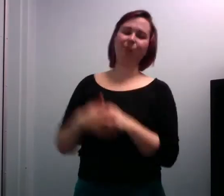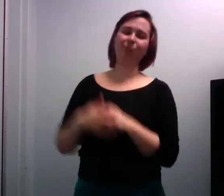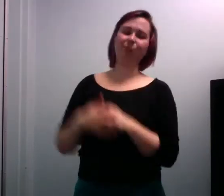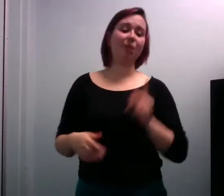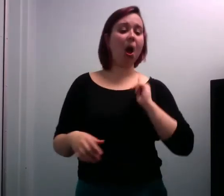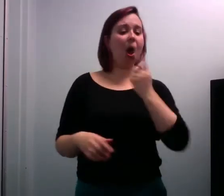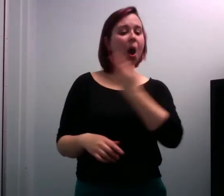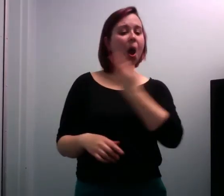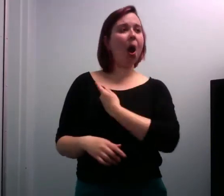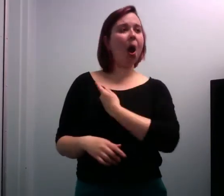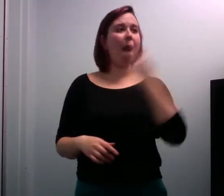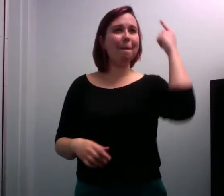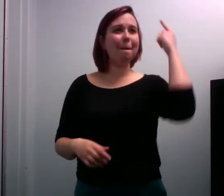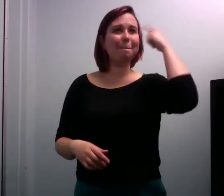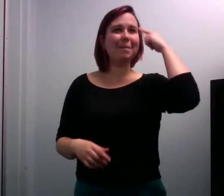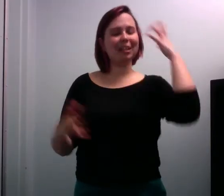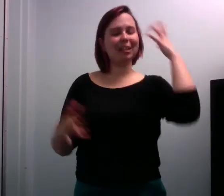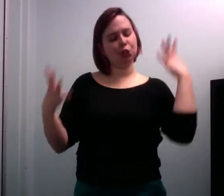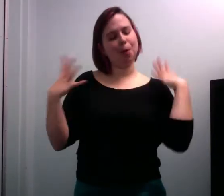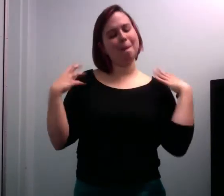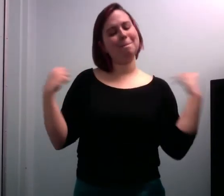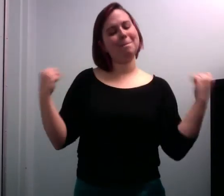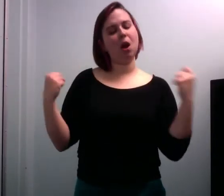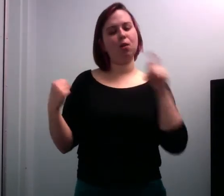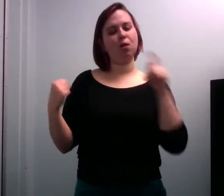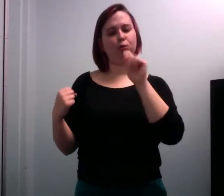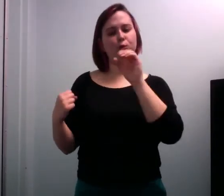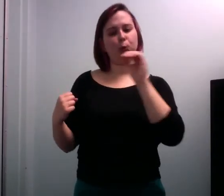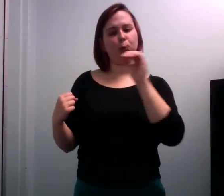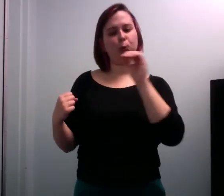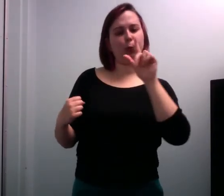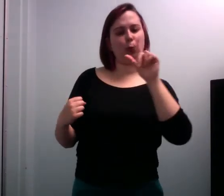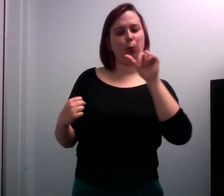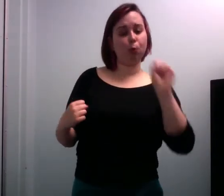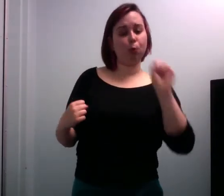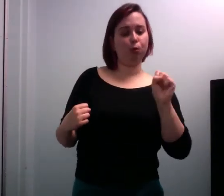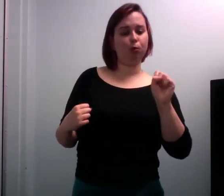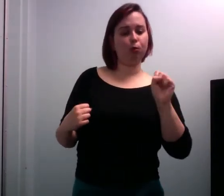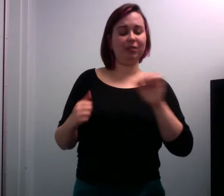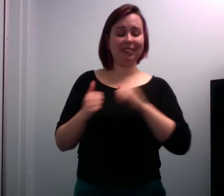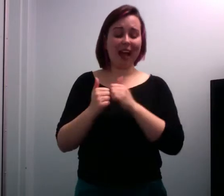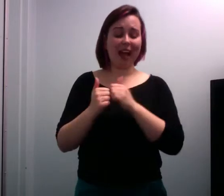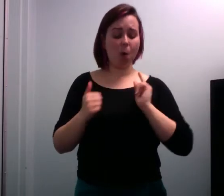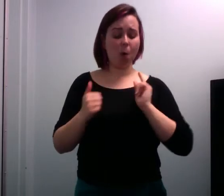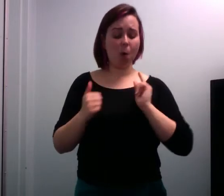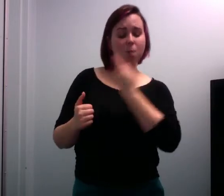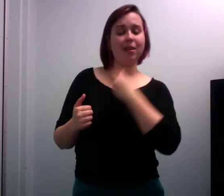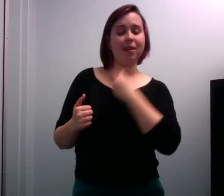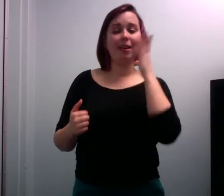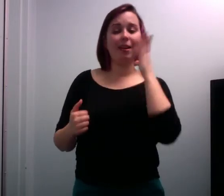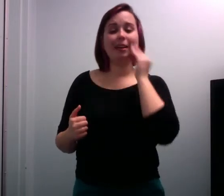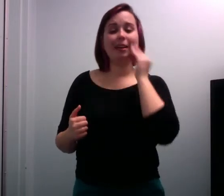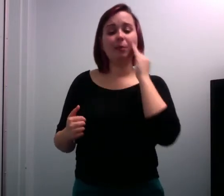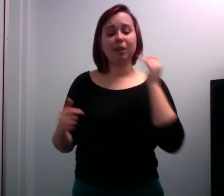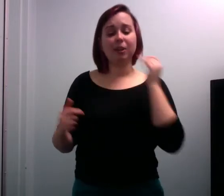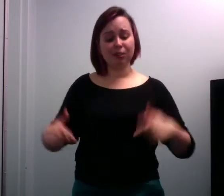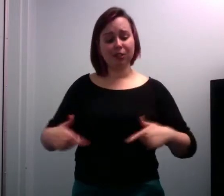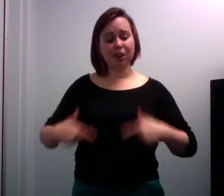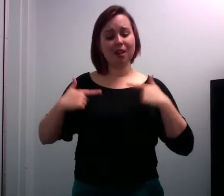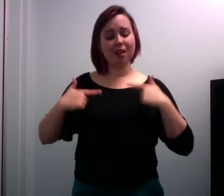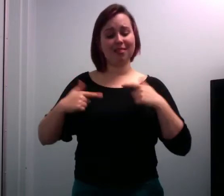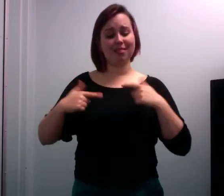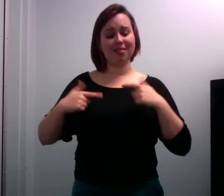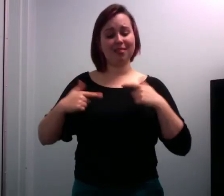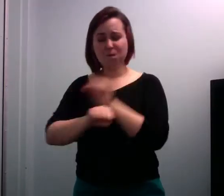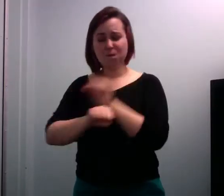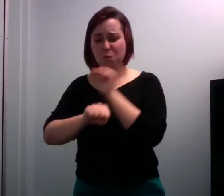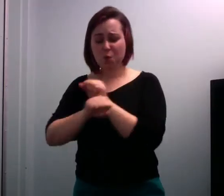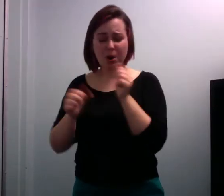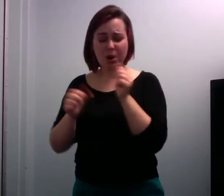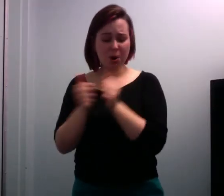How we experience our life's work, and indeed our lives, is to a great degree a function of what we tell